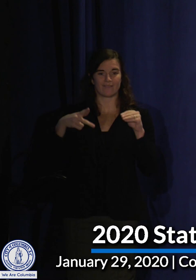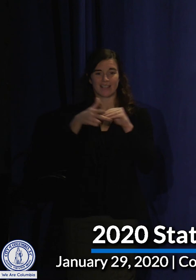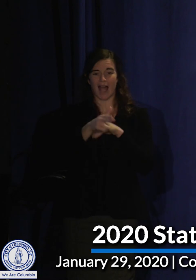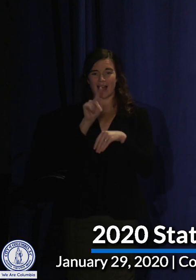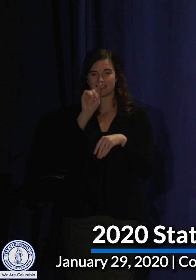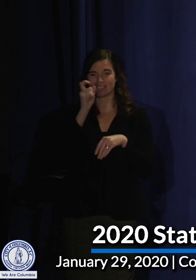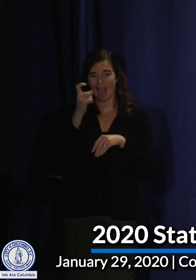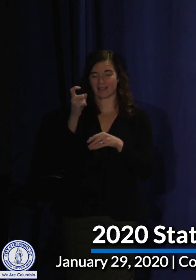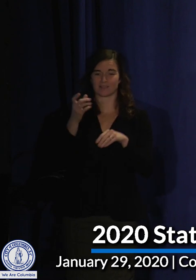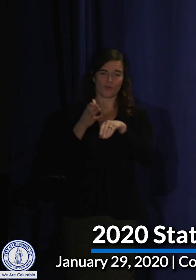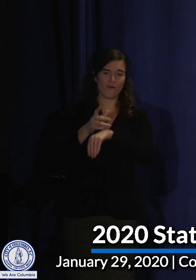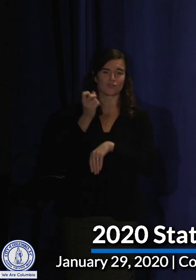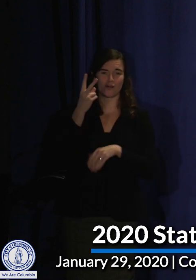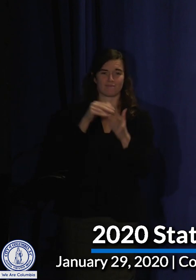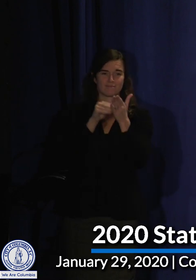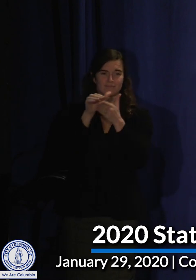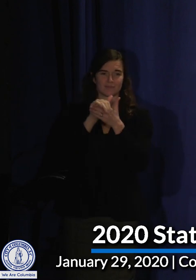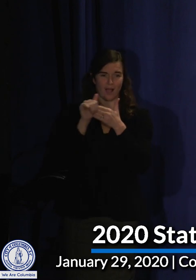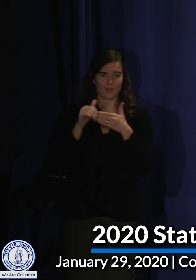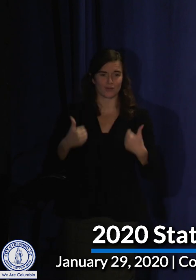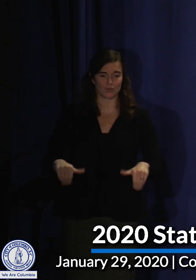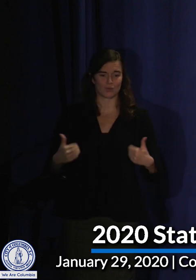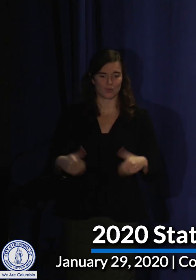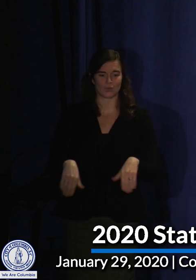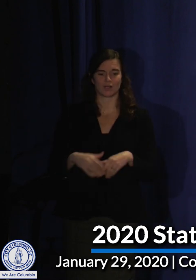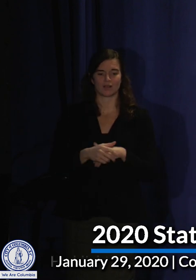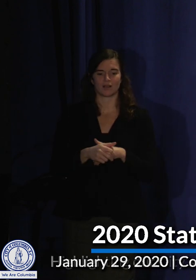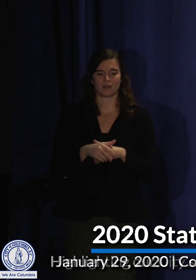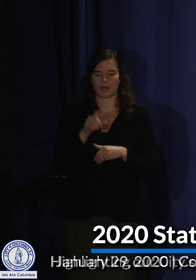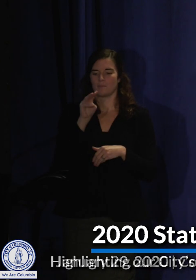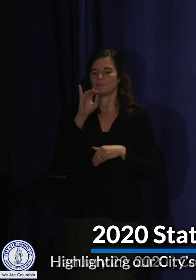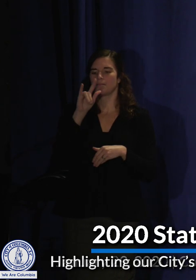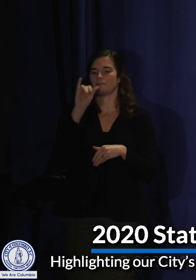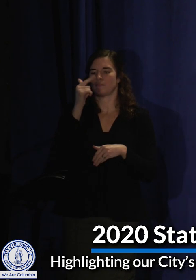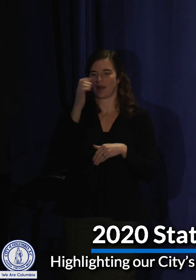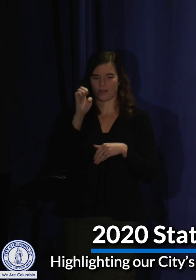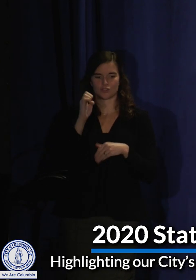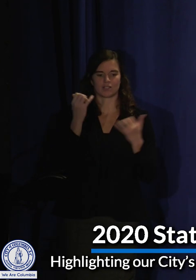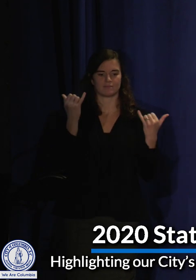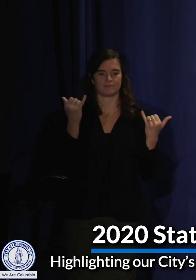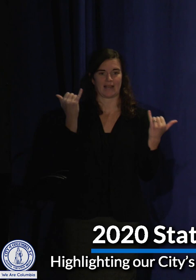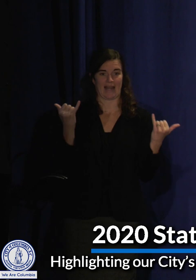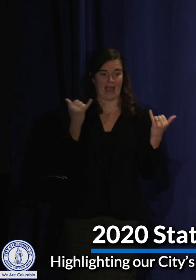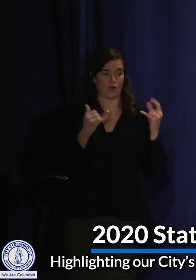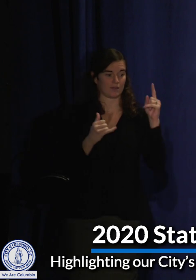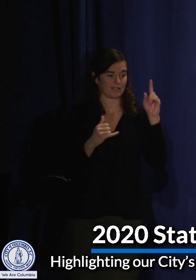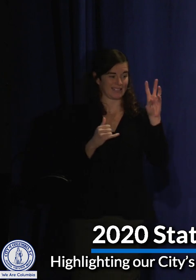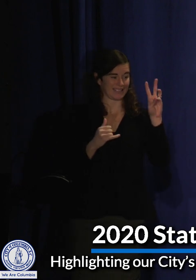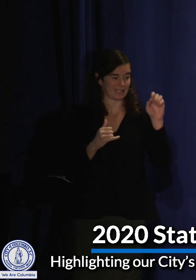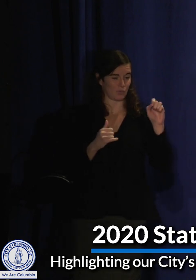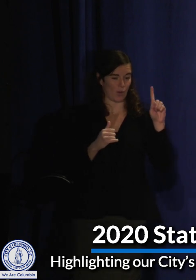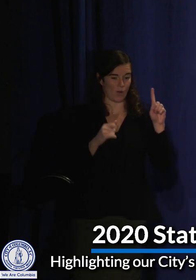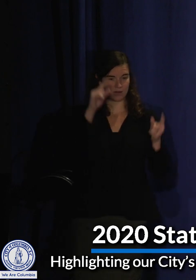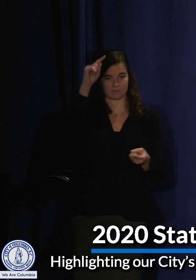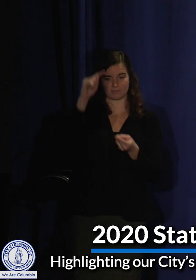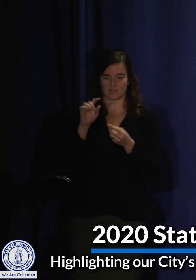last decade. Our city tax millage is down from 106.1 mills to 94.1